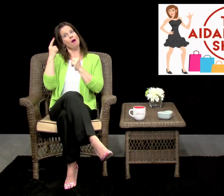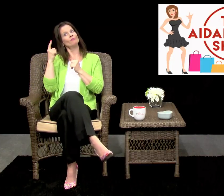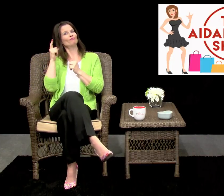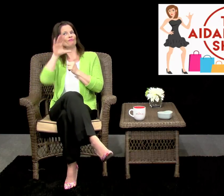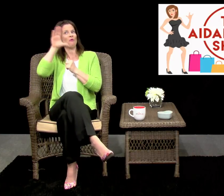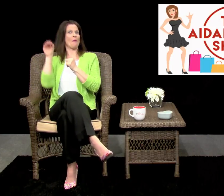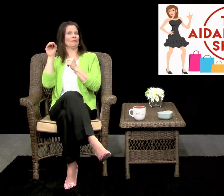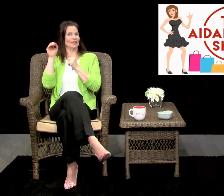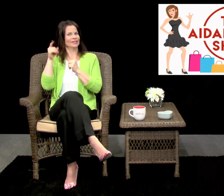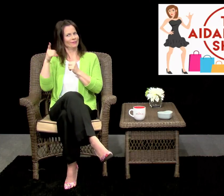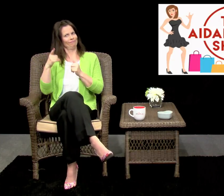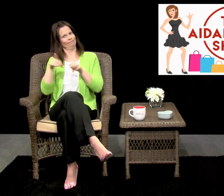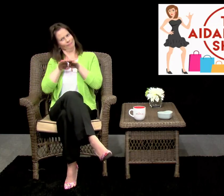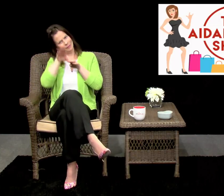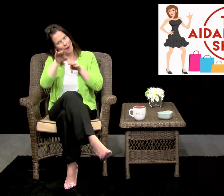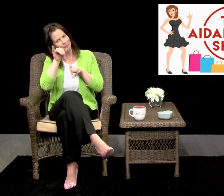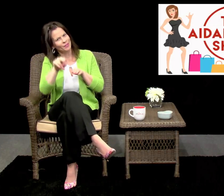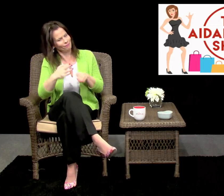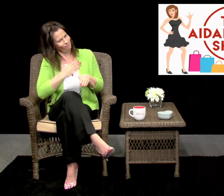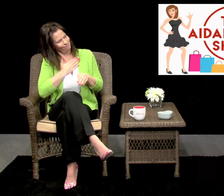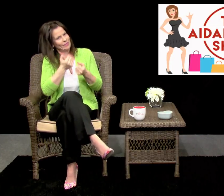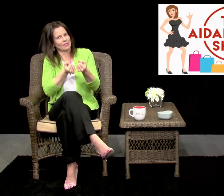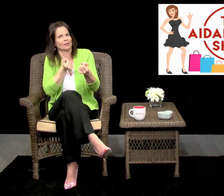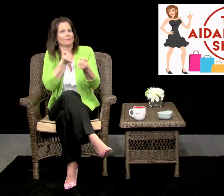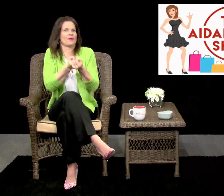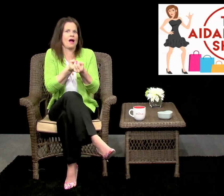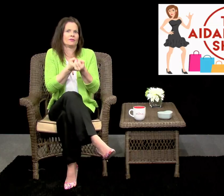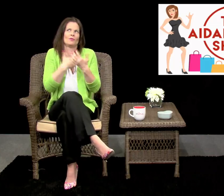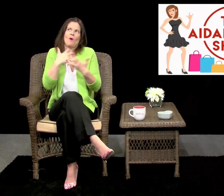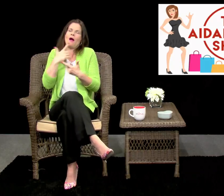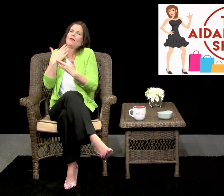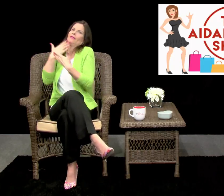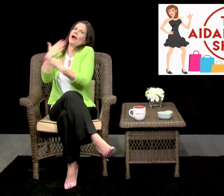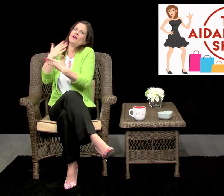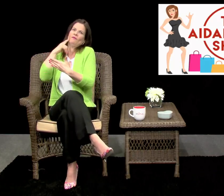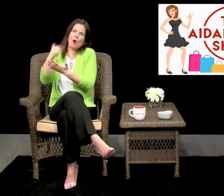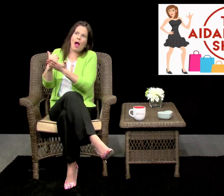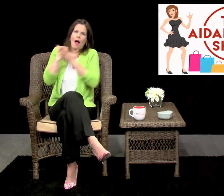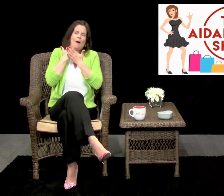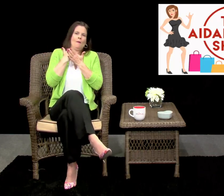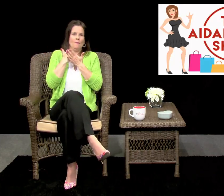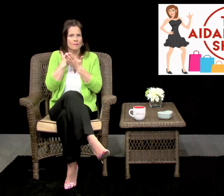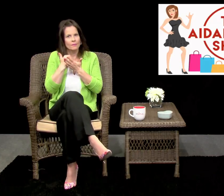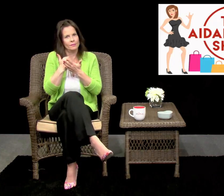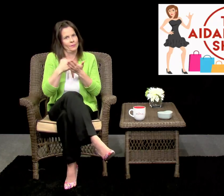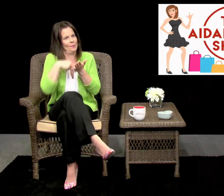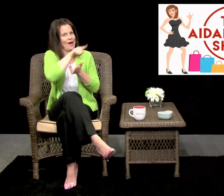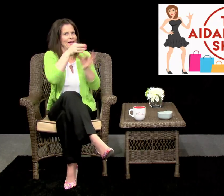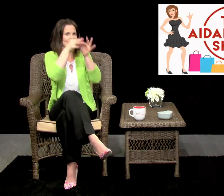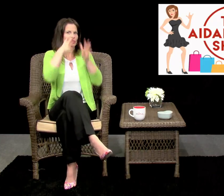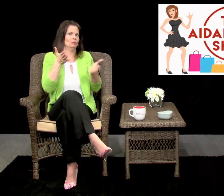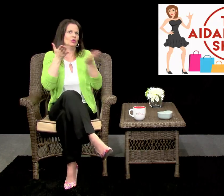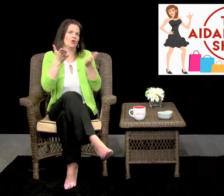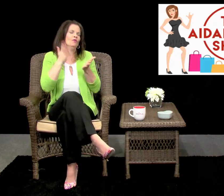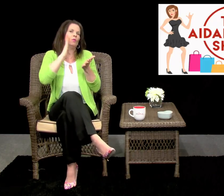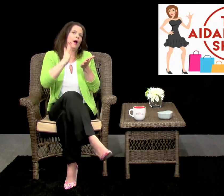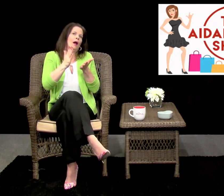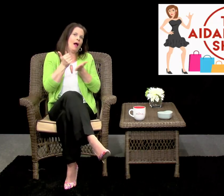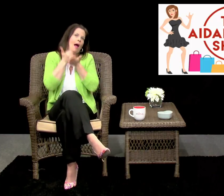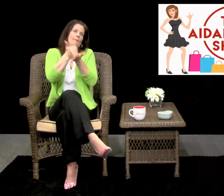it's things have improved. So I'm really happy to have that, and I also like to thank a company that stepped forward to help pay